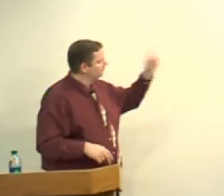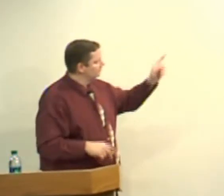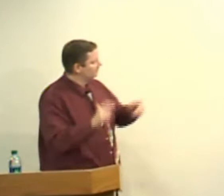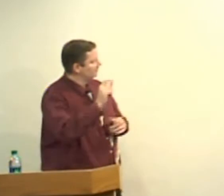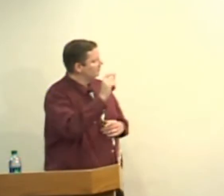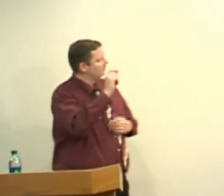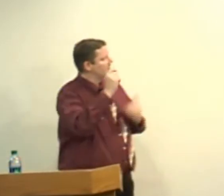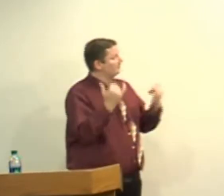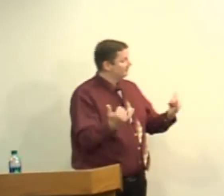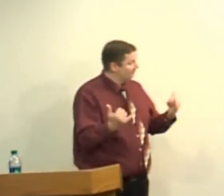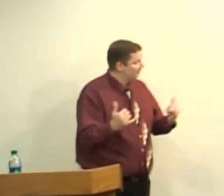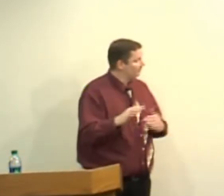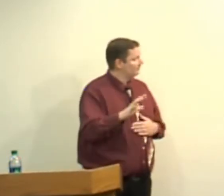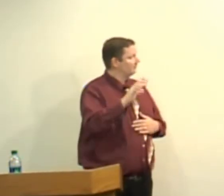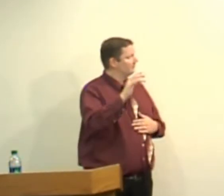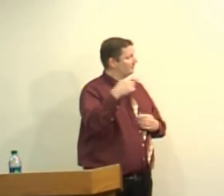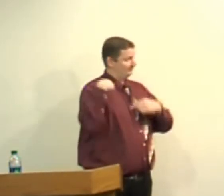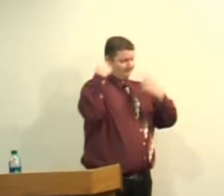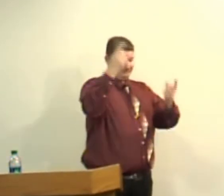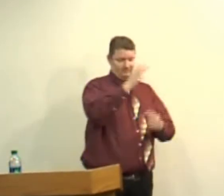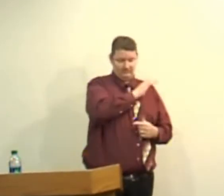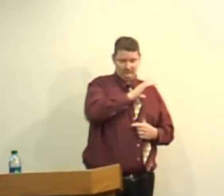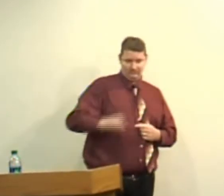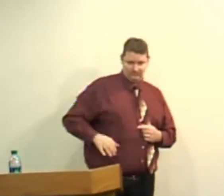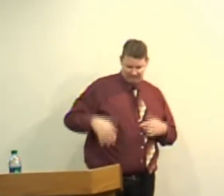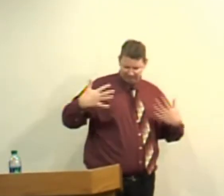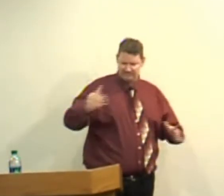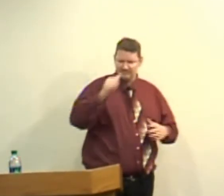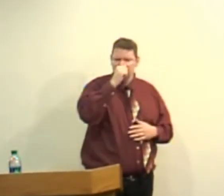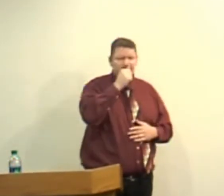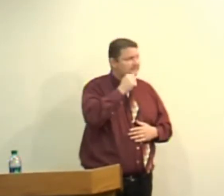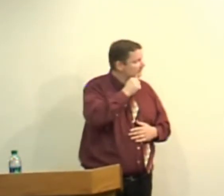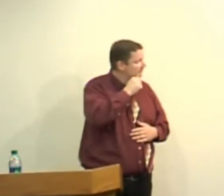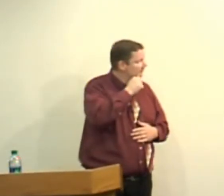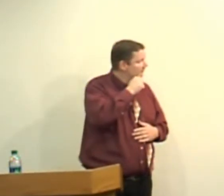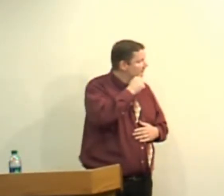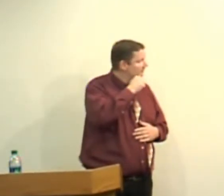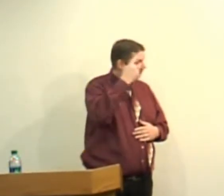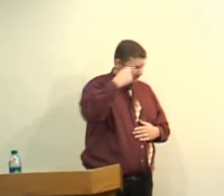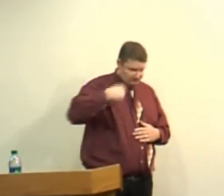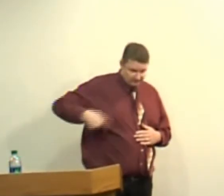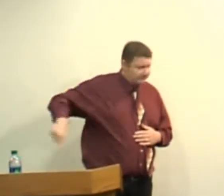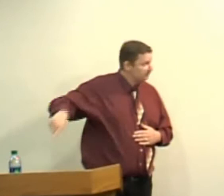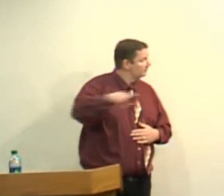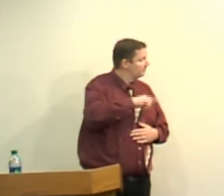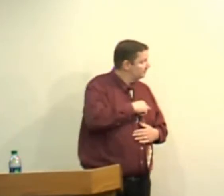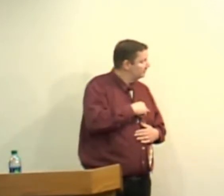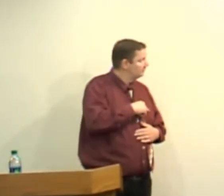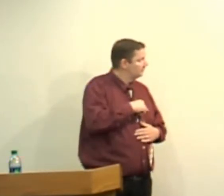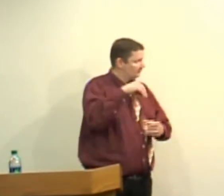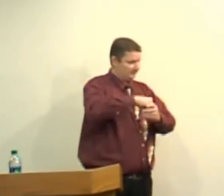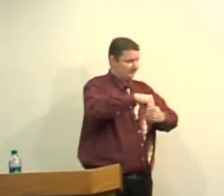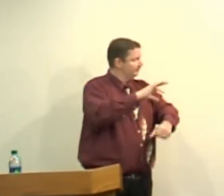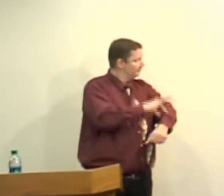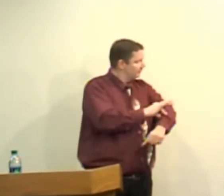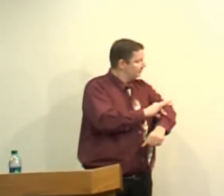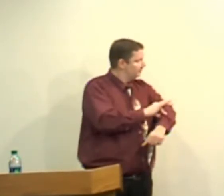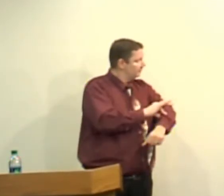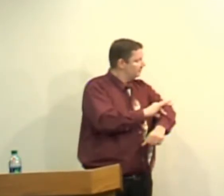to 2. So it says, now, therefore, since Christ suffered for us in